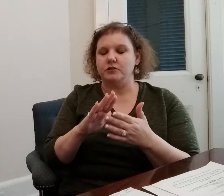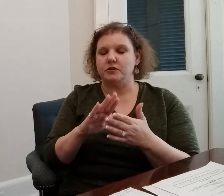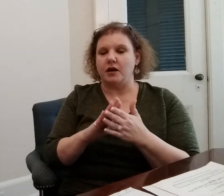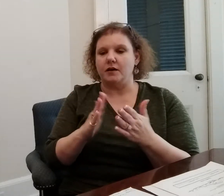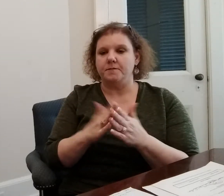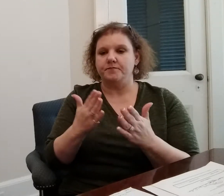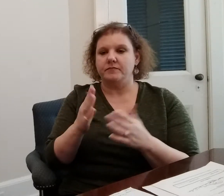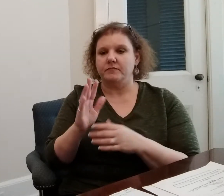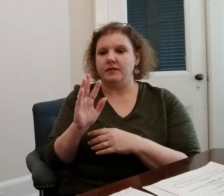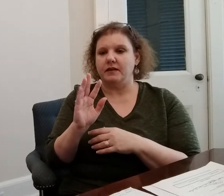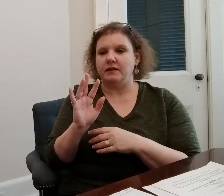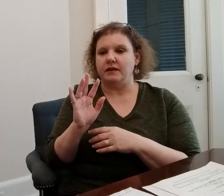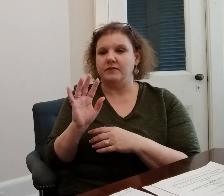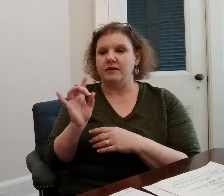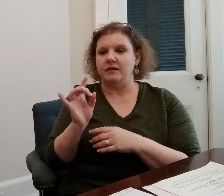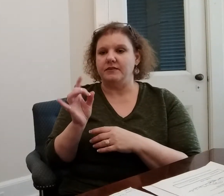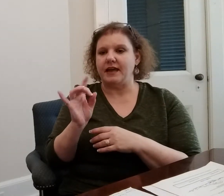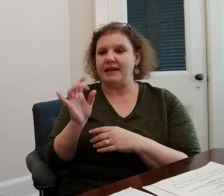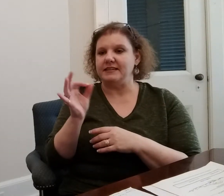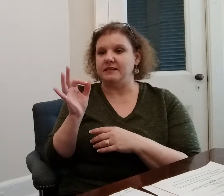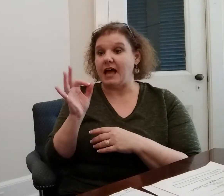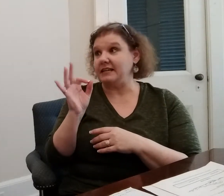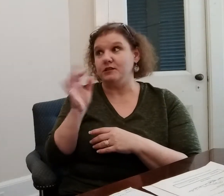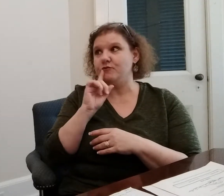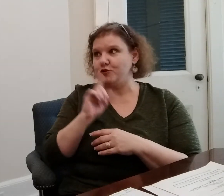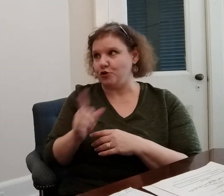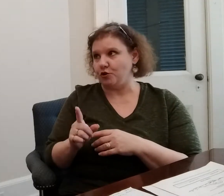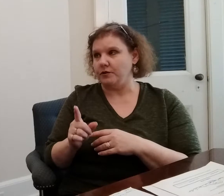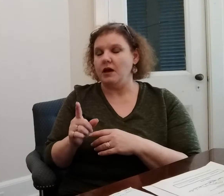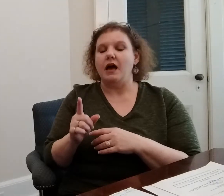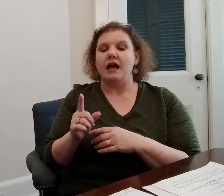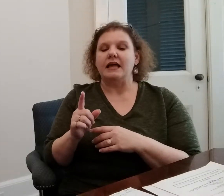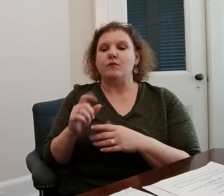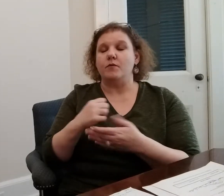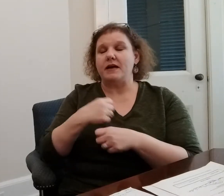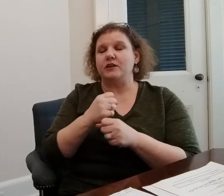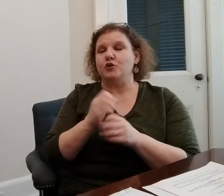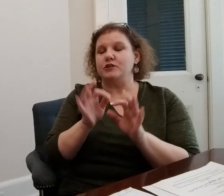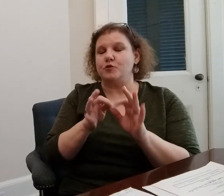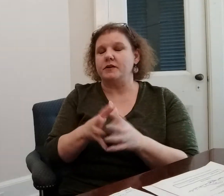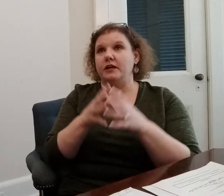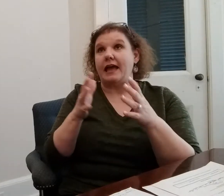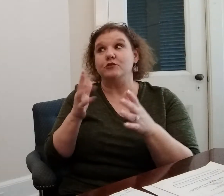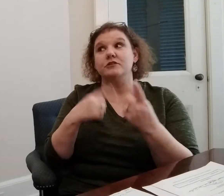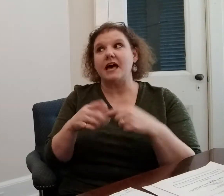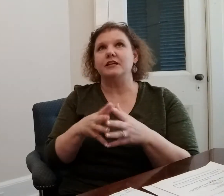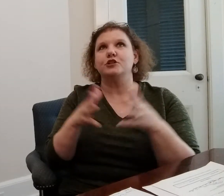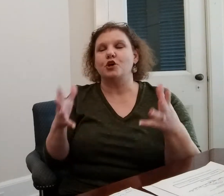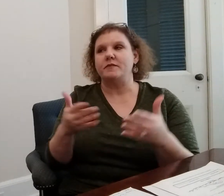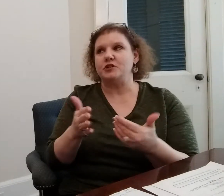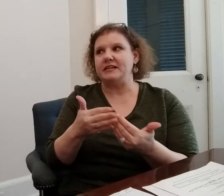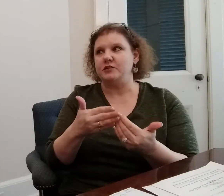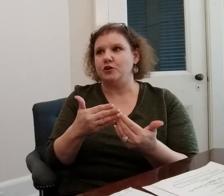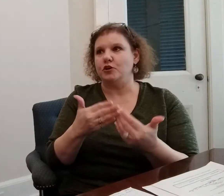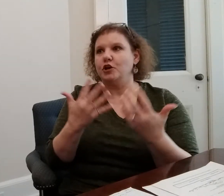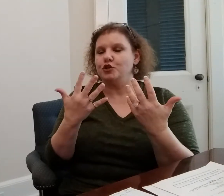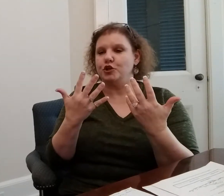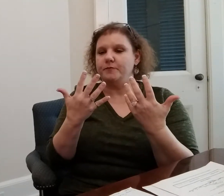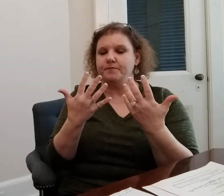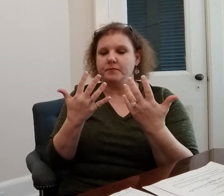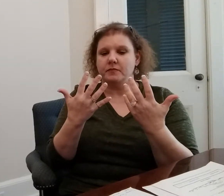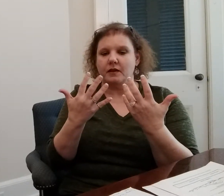some books uh in the in the 80s in the 80s the 90s for sure okay it will make your interpreting and your signing so much easier